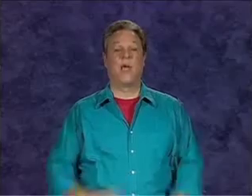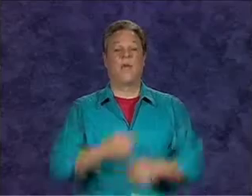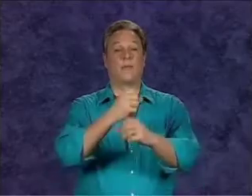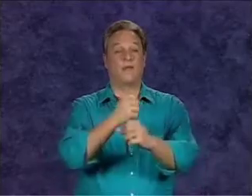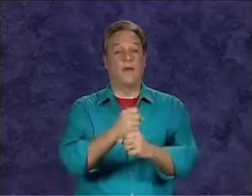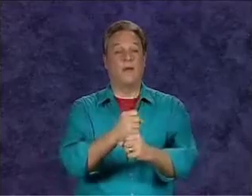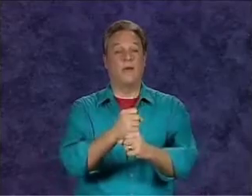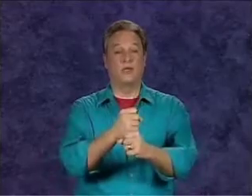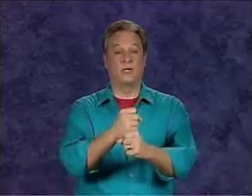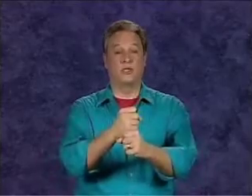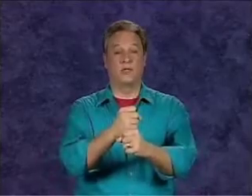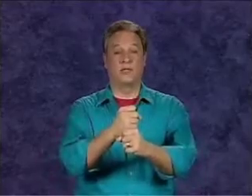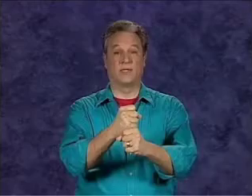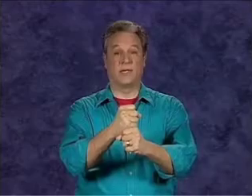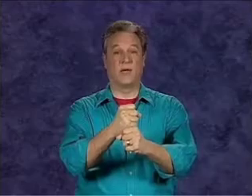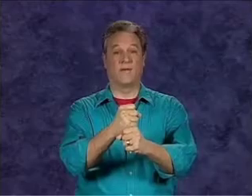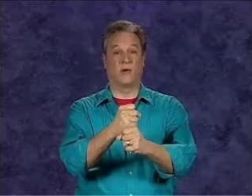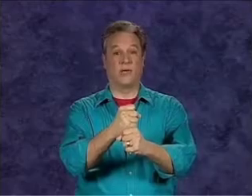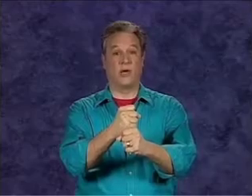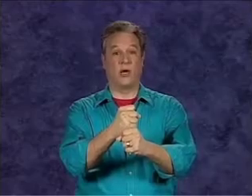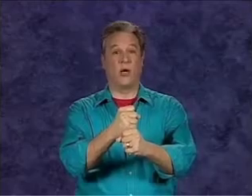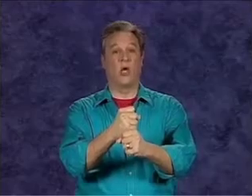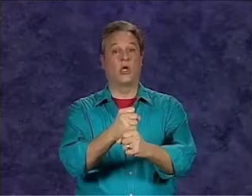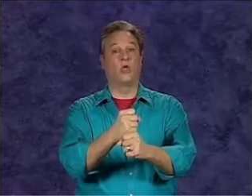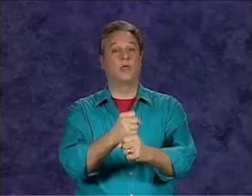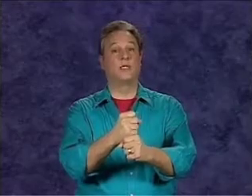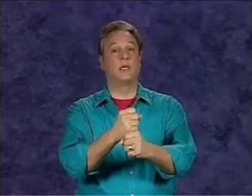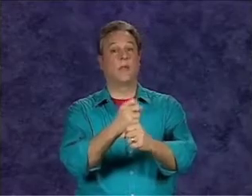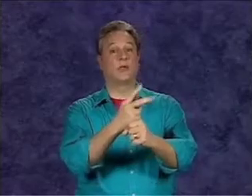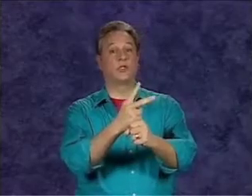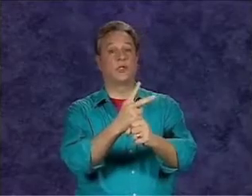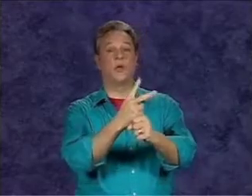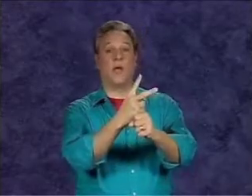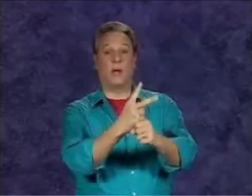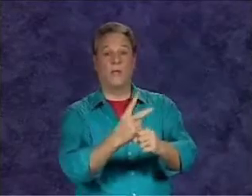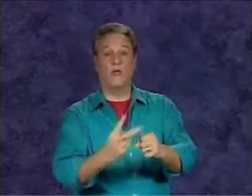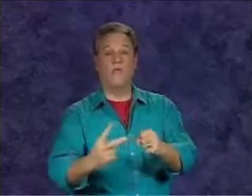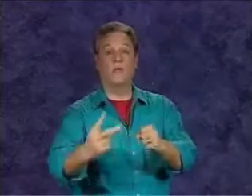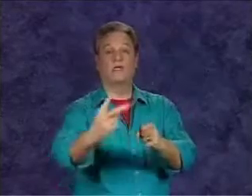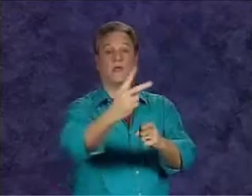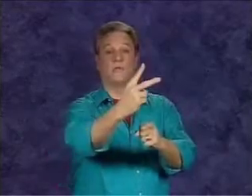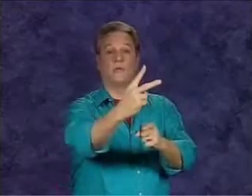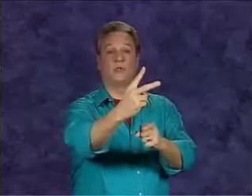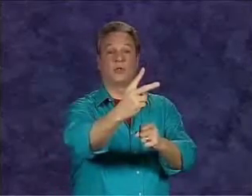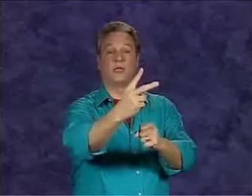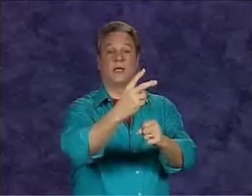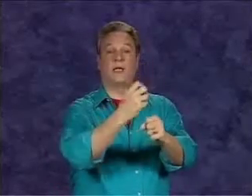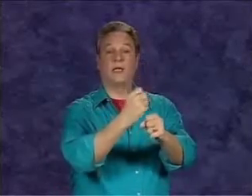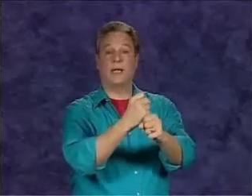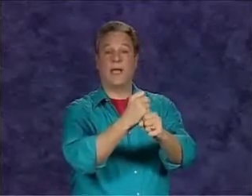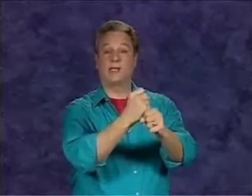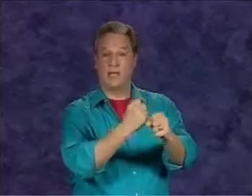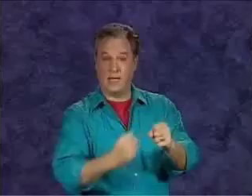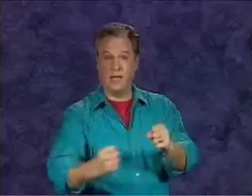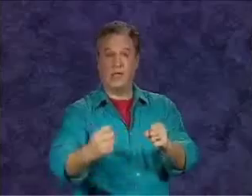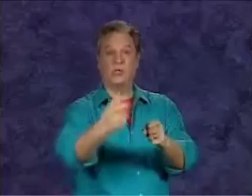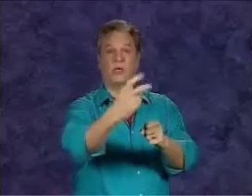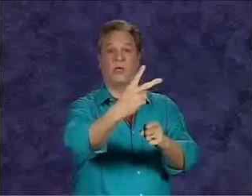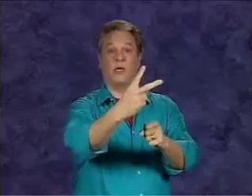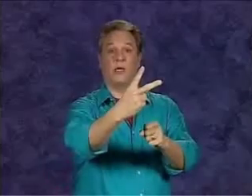From the final position for the sign for year, use the number 2 and move it into the future to indicate in 2